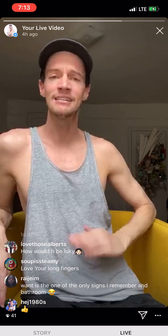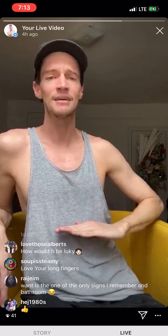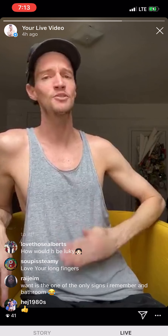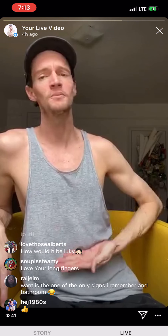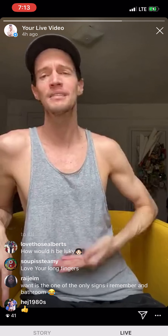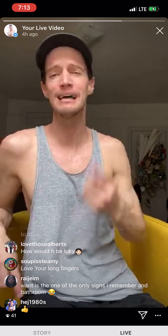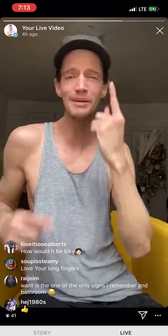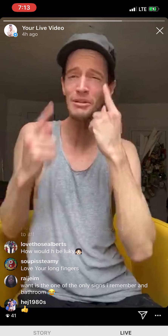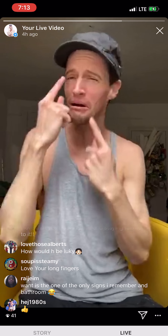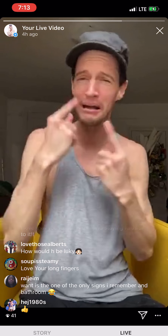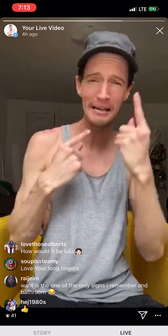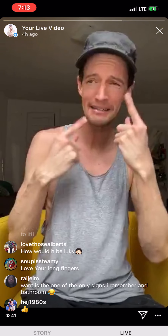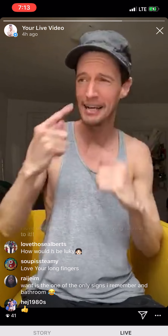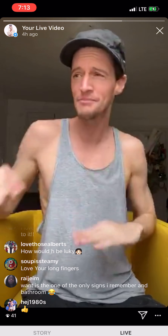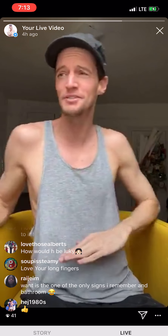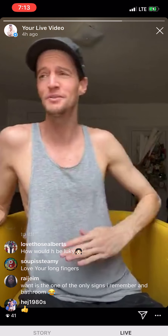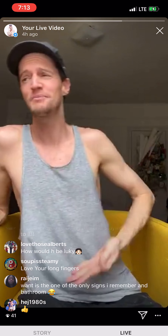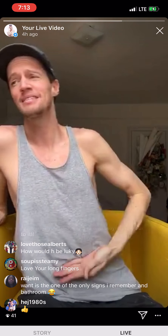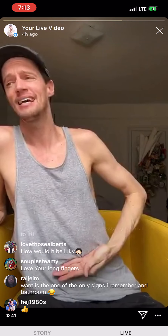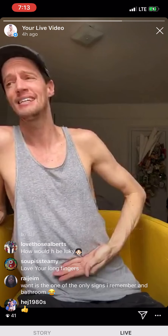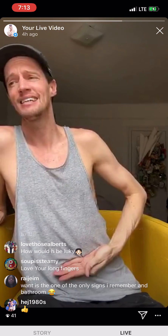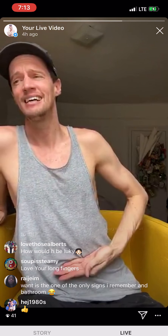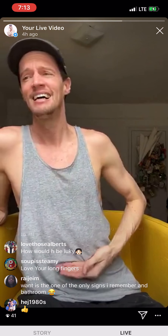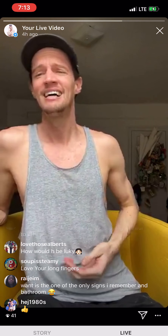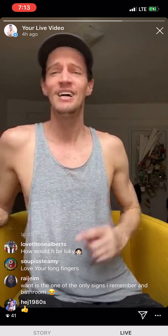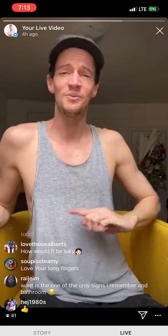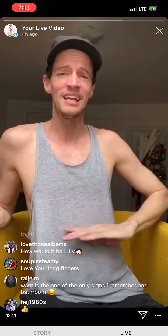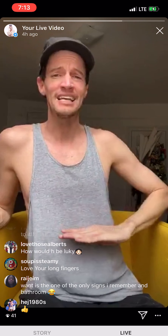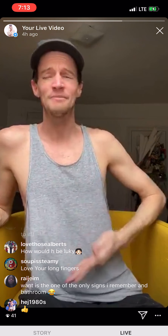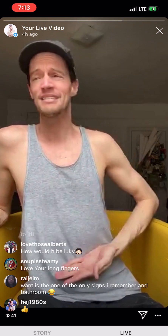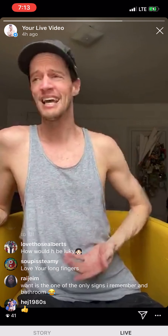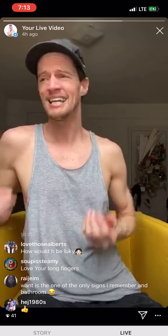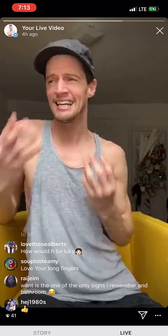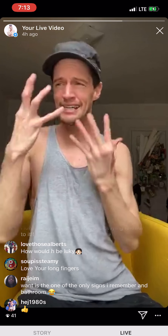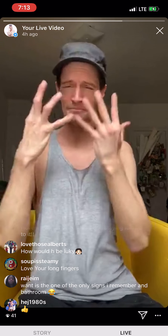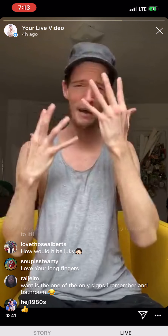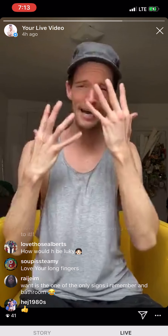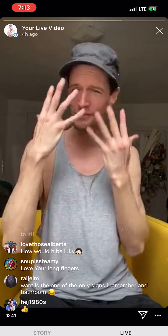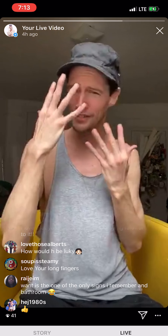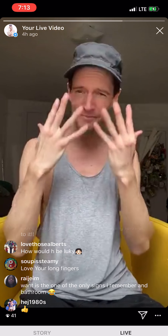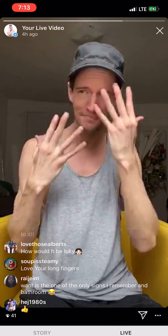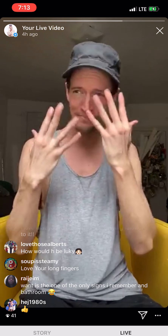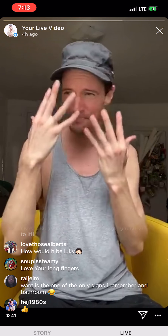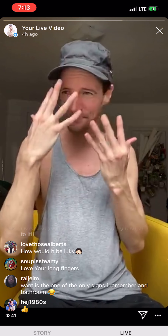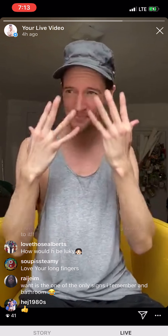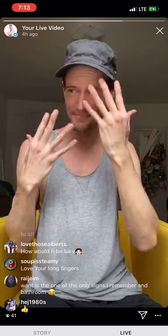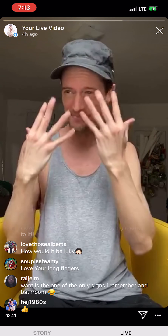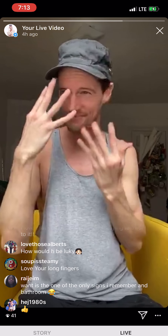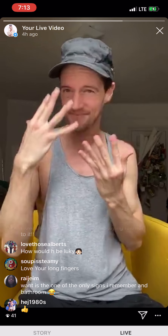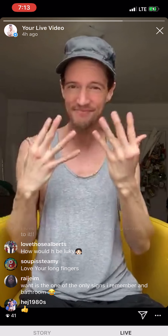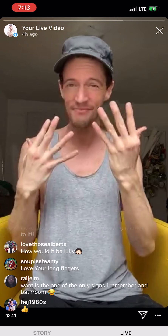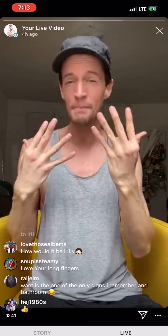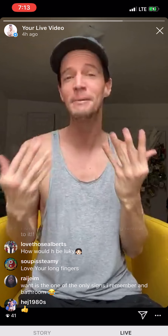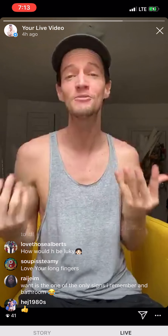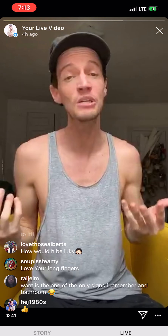I'm so upset. I'm crying. I'm so upset. When I get upset, I get bashful. But really,